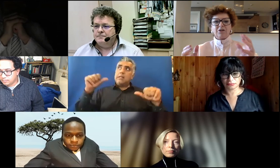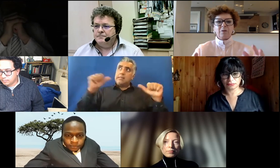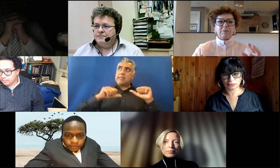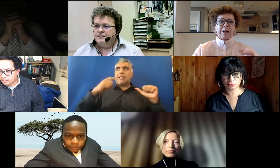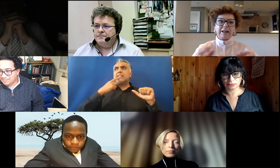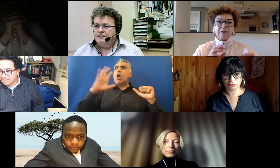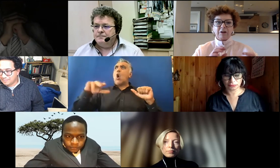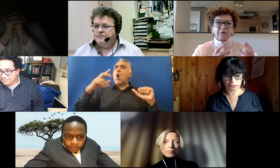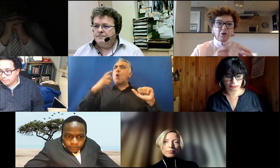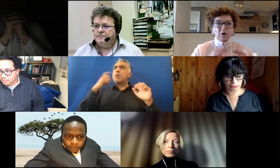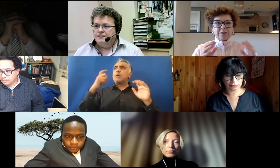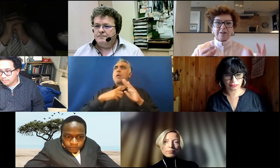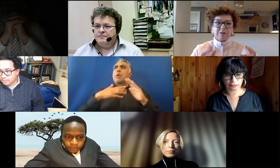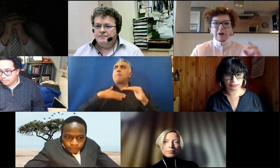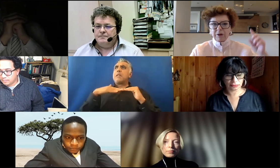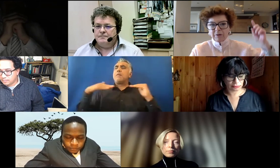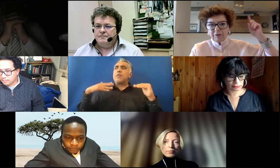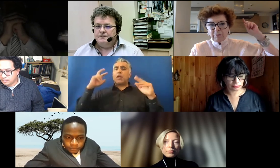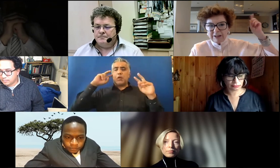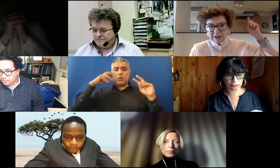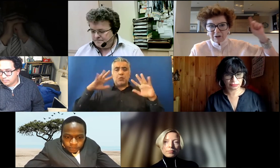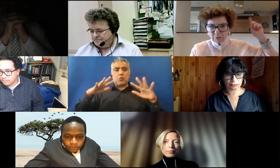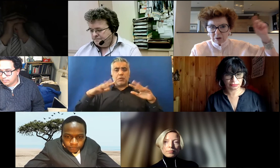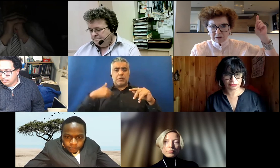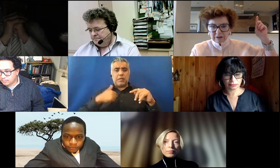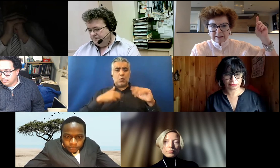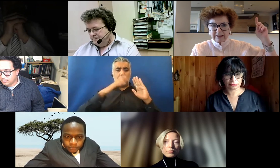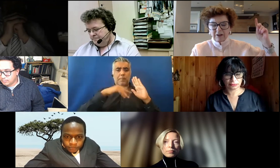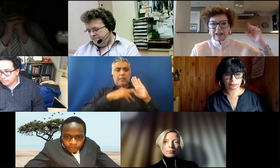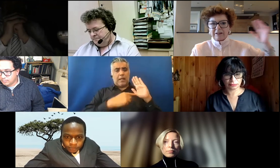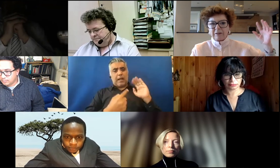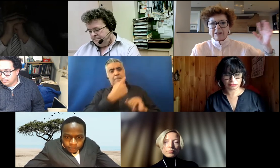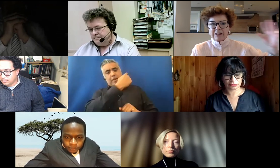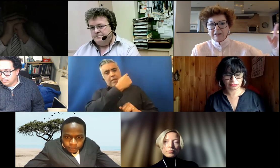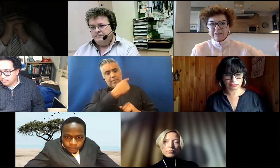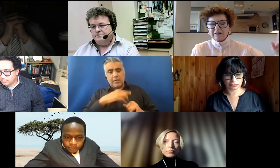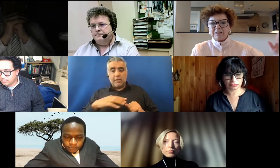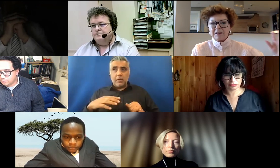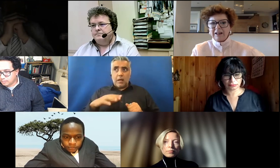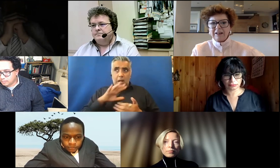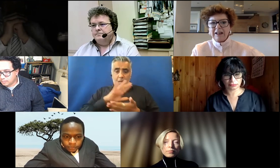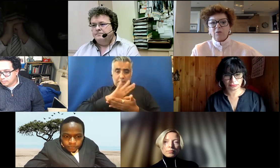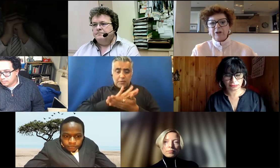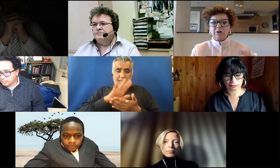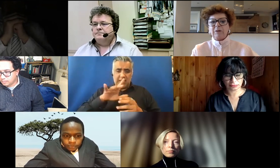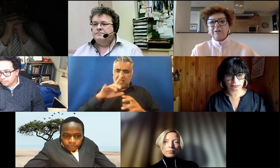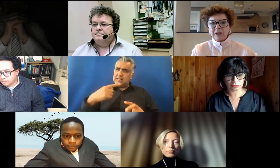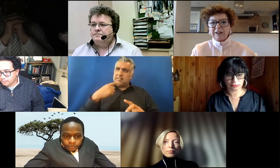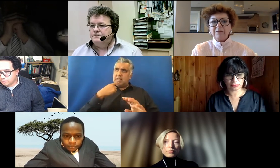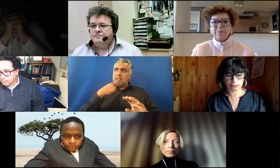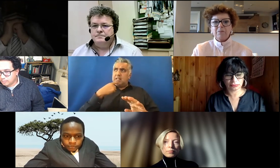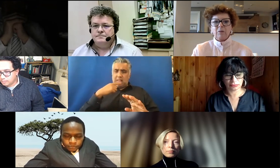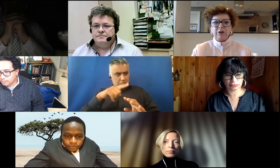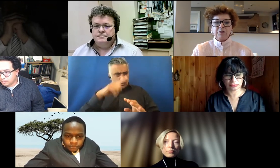can determine my level of neuroticism by whether I have a painting on the wall. The academics need to start to say, we know you're making